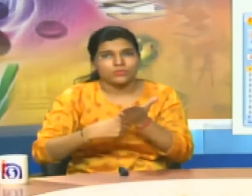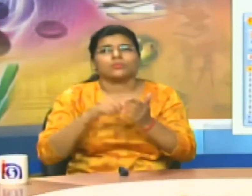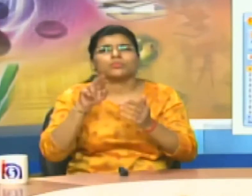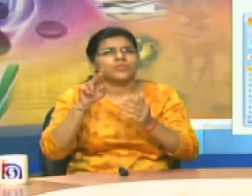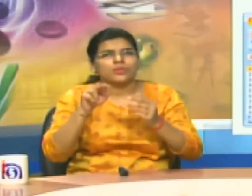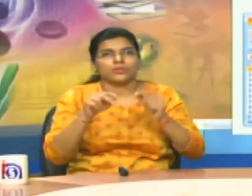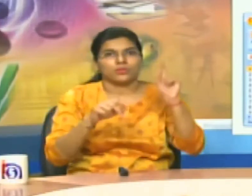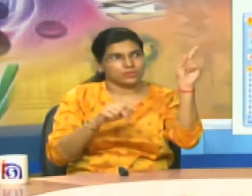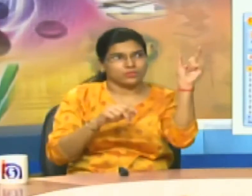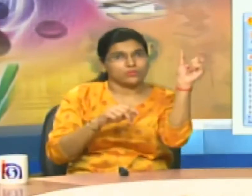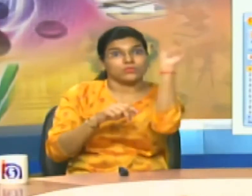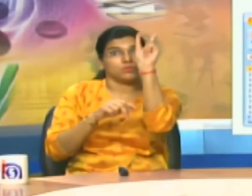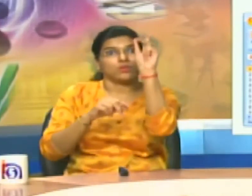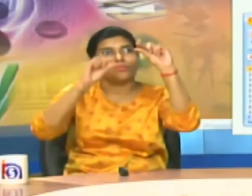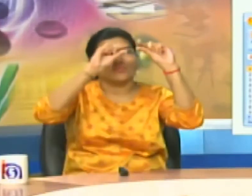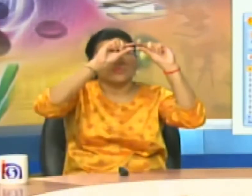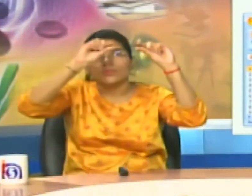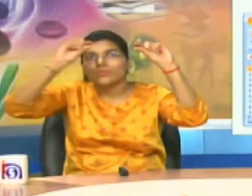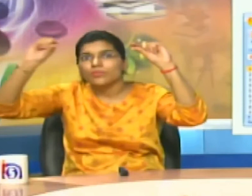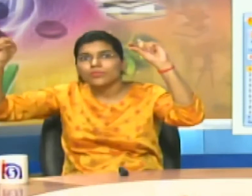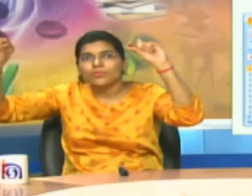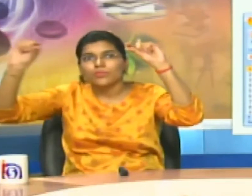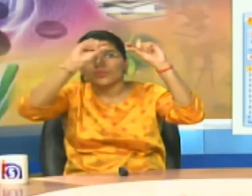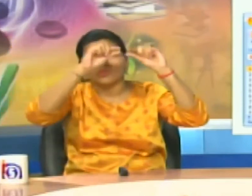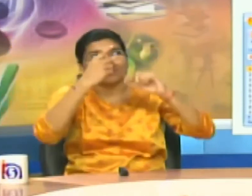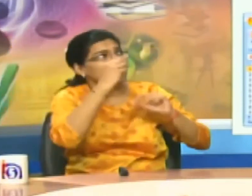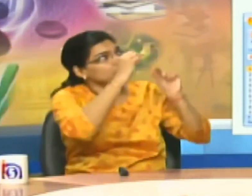The third one is active cell.